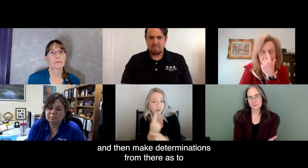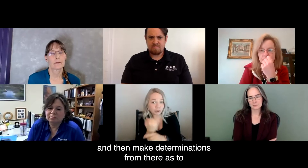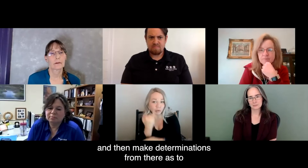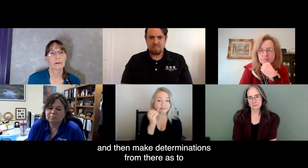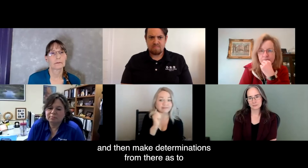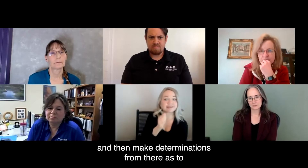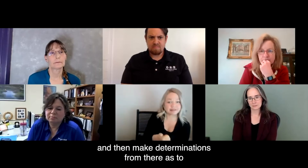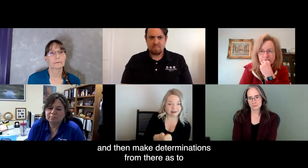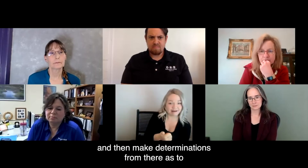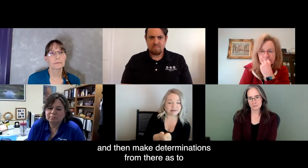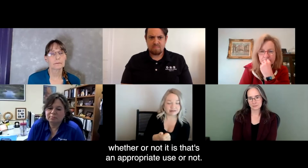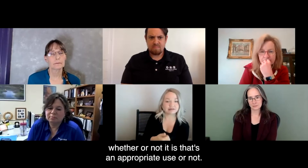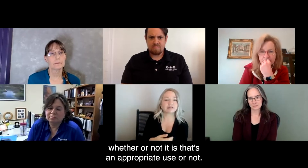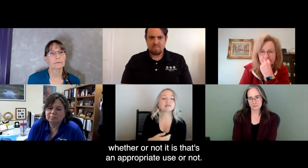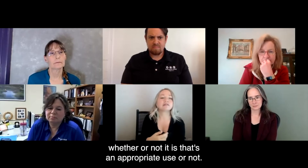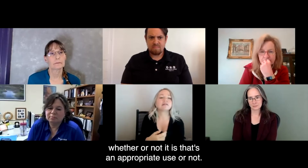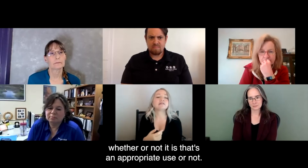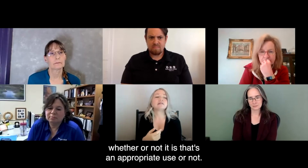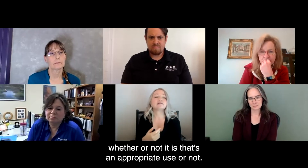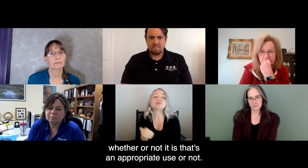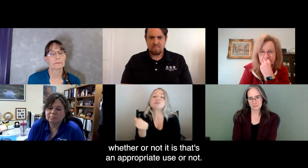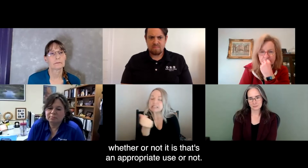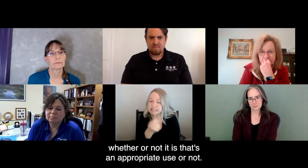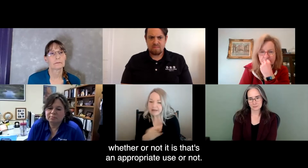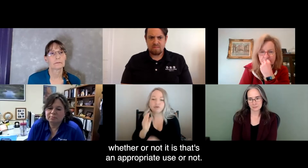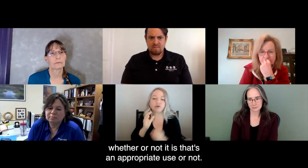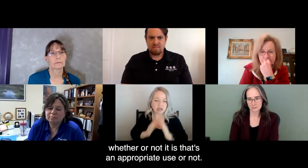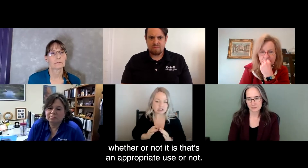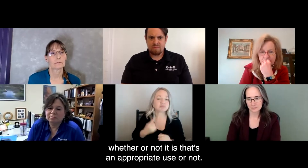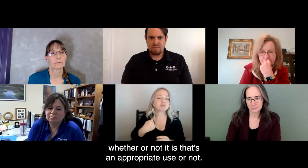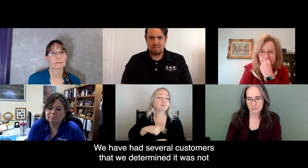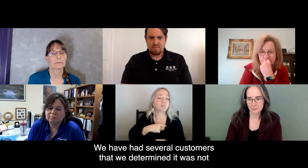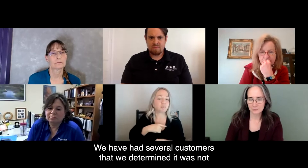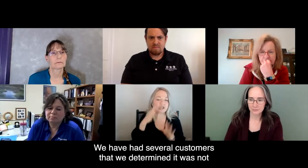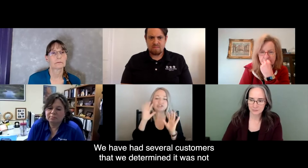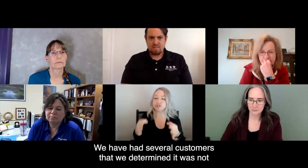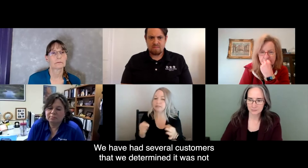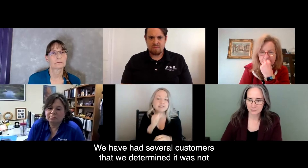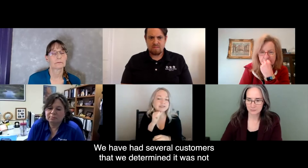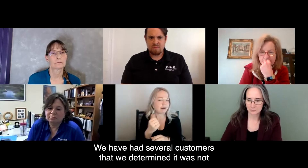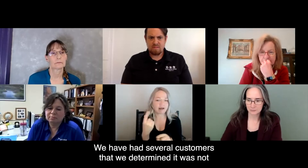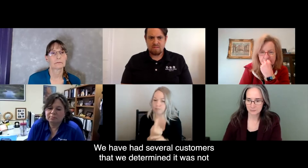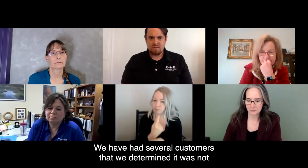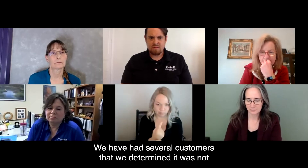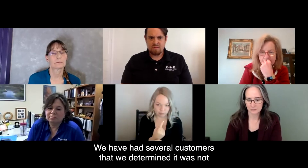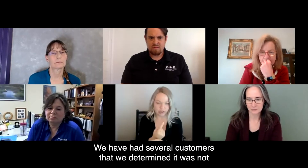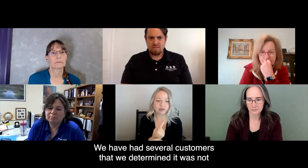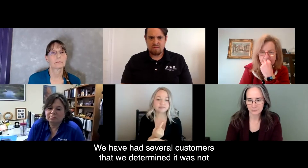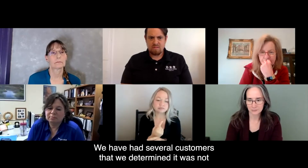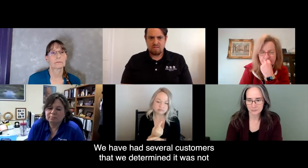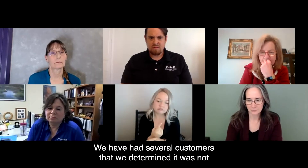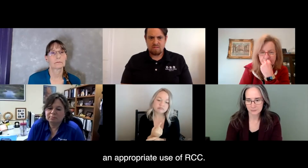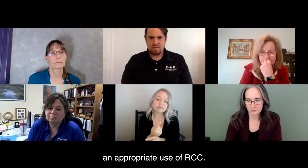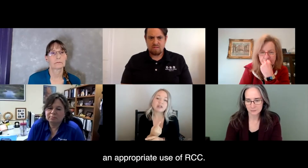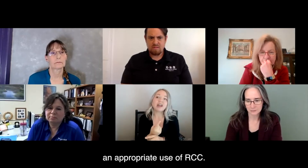then make determinations from there as to whether or not that's an appropriate use or not. We have had several customers that we determined